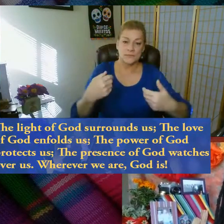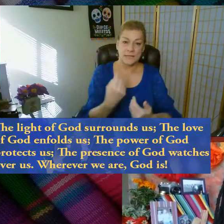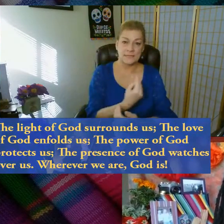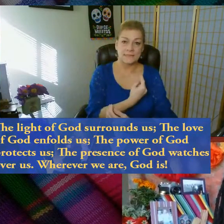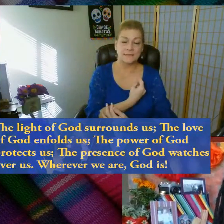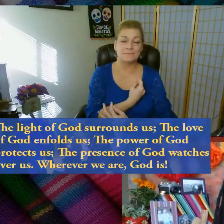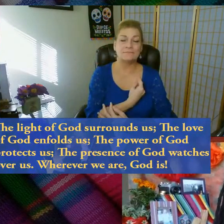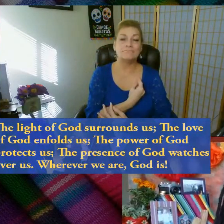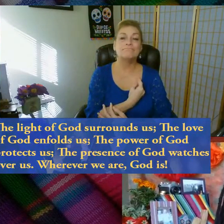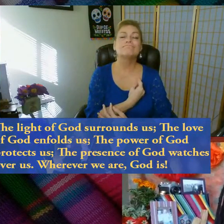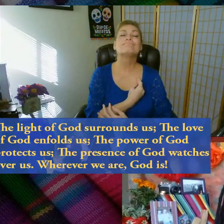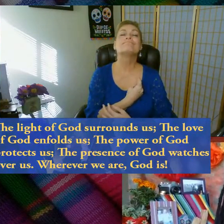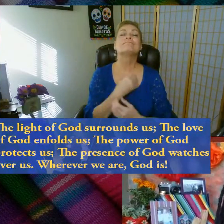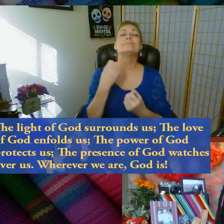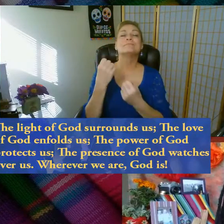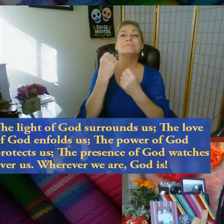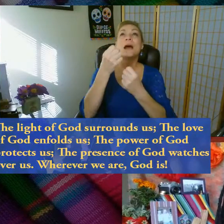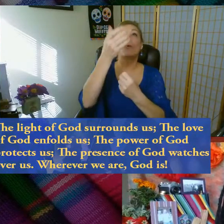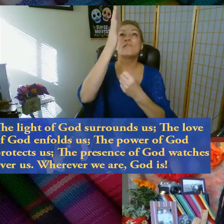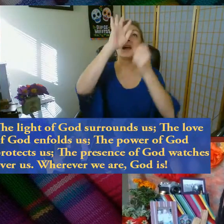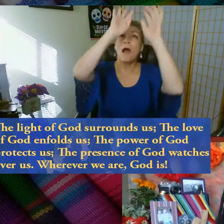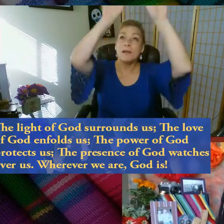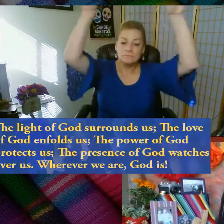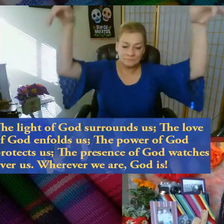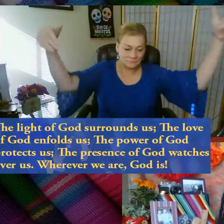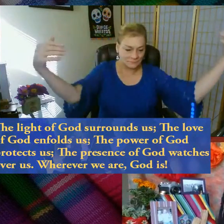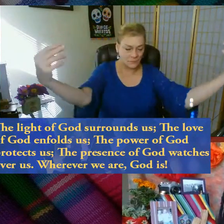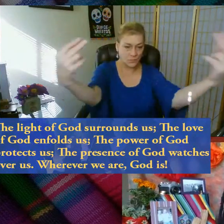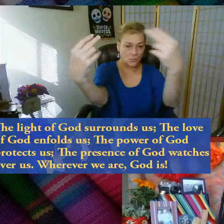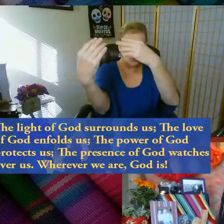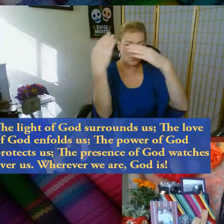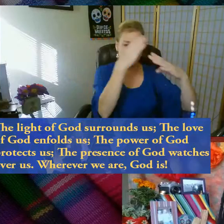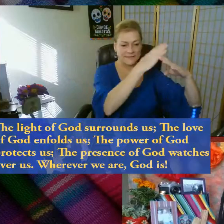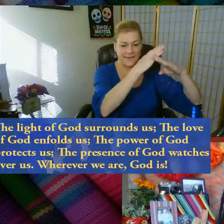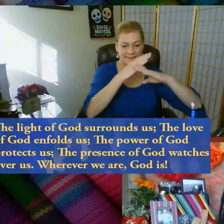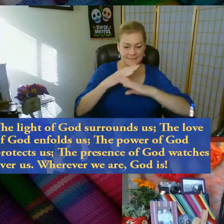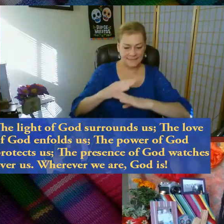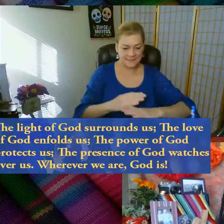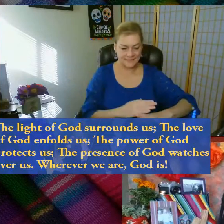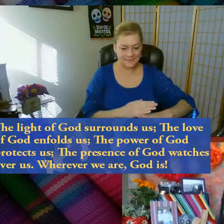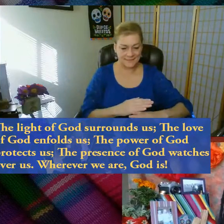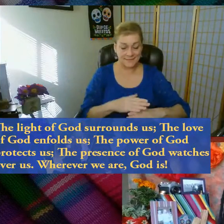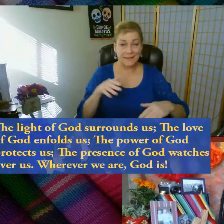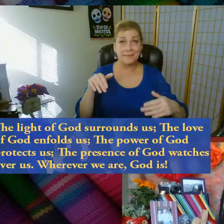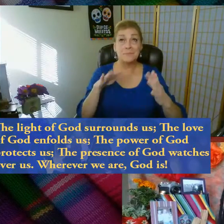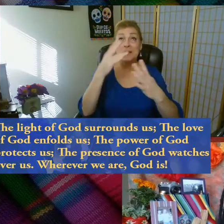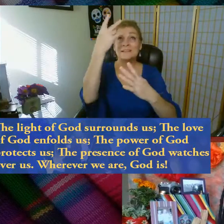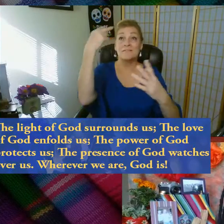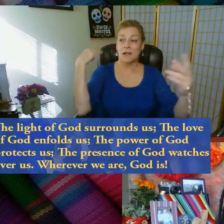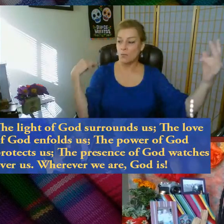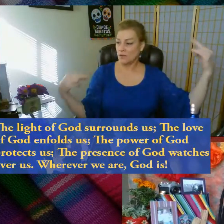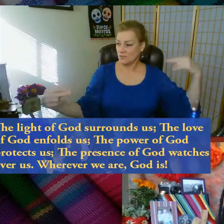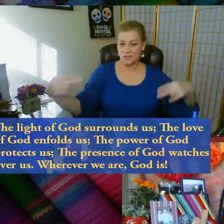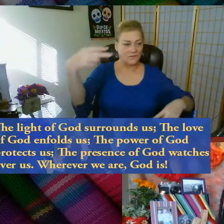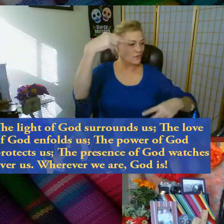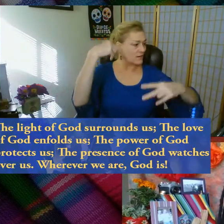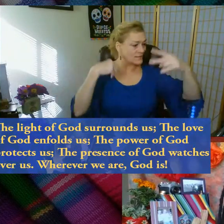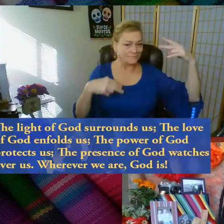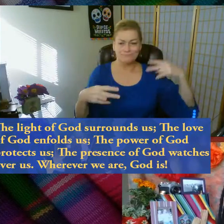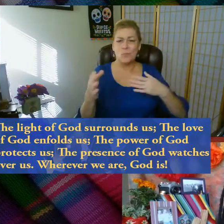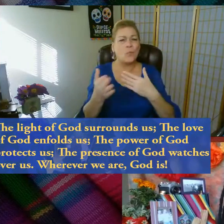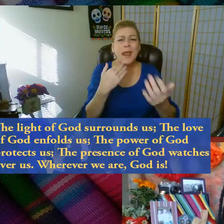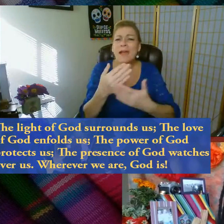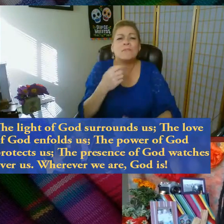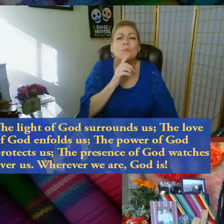us, the power of God protects us, and the presence of God watches over us.